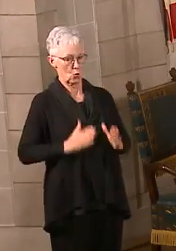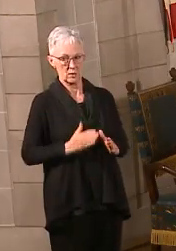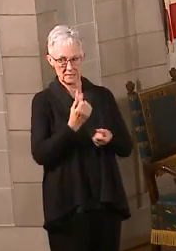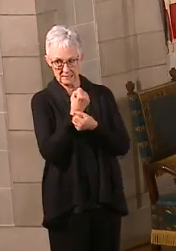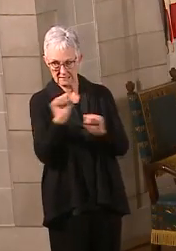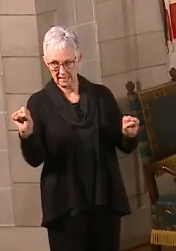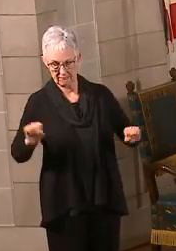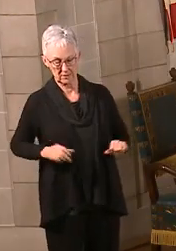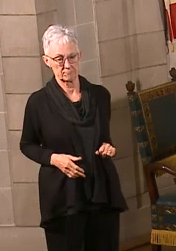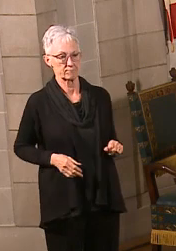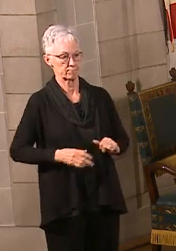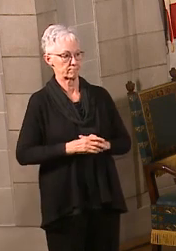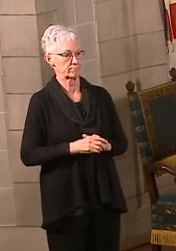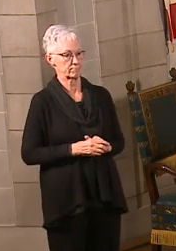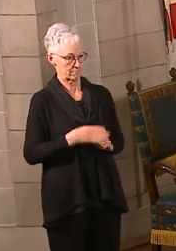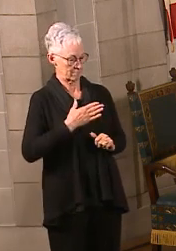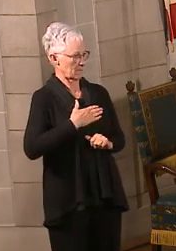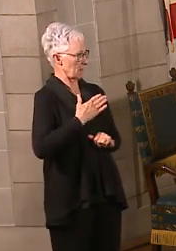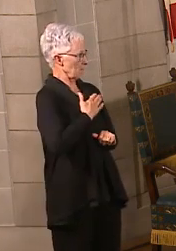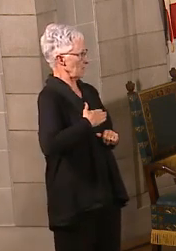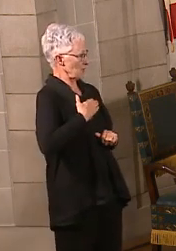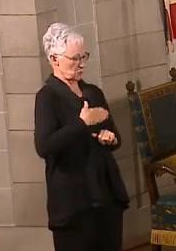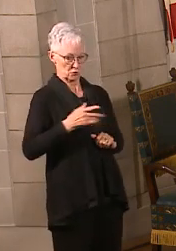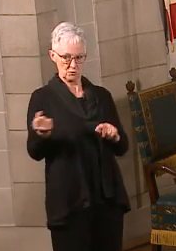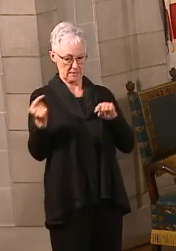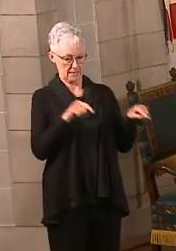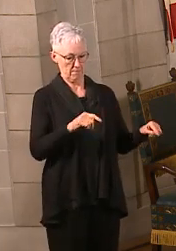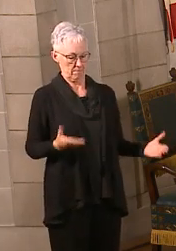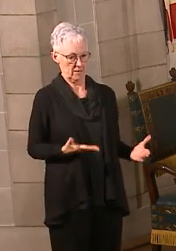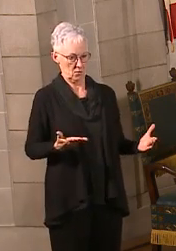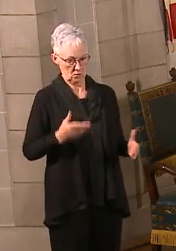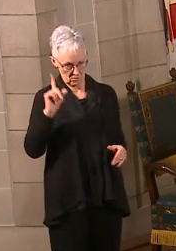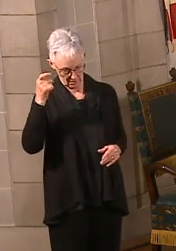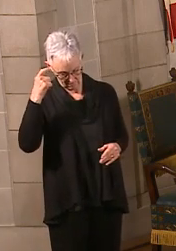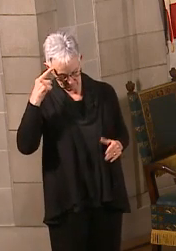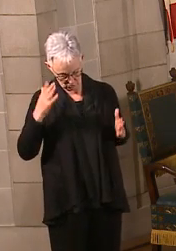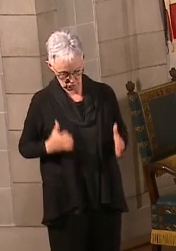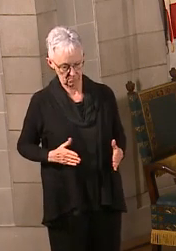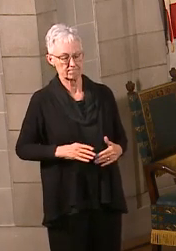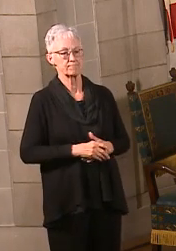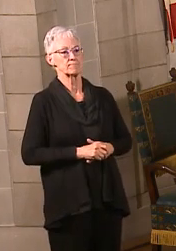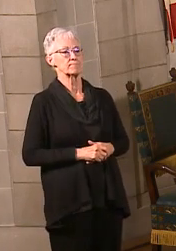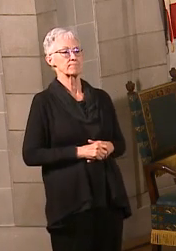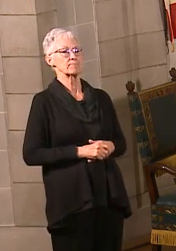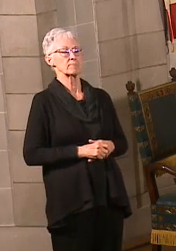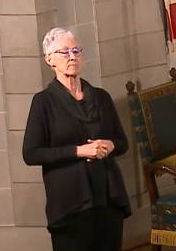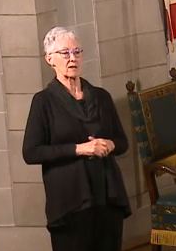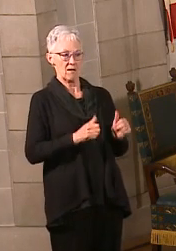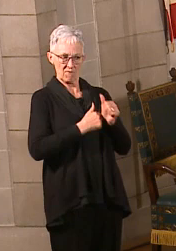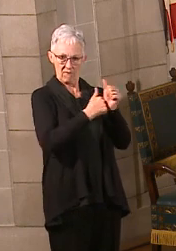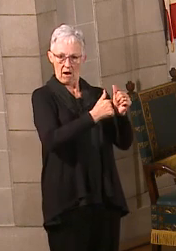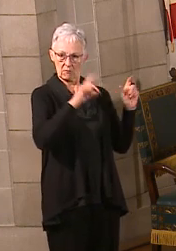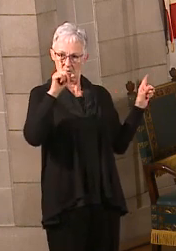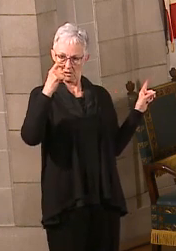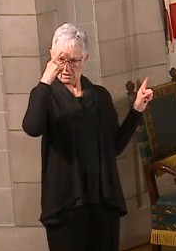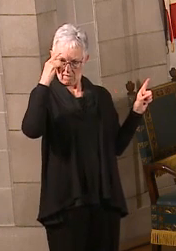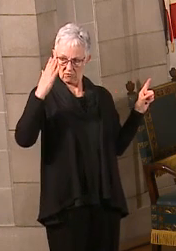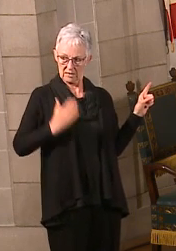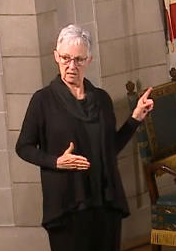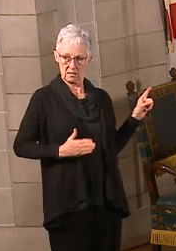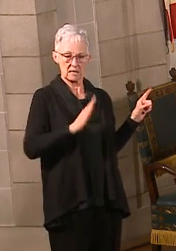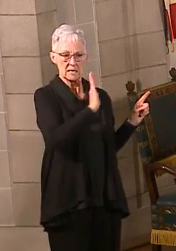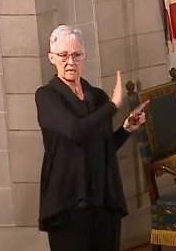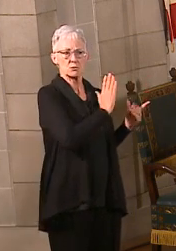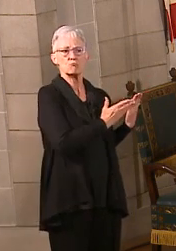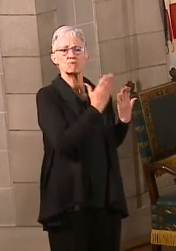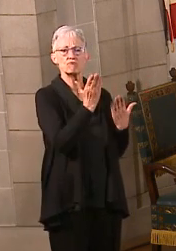My pleasure, Governor, and thank you for the opportunity. Under Governor Ricketts' leadership, we directed all of our agencies the first week of